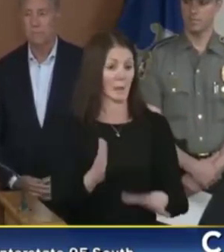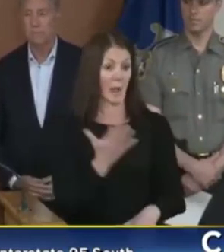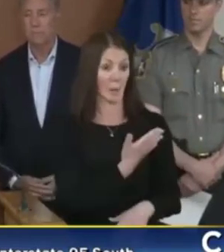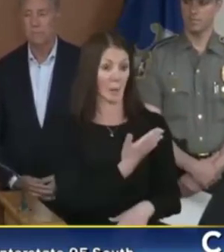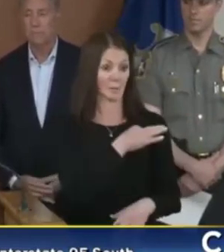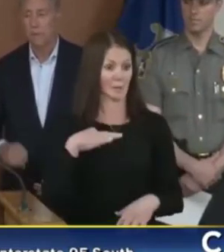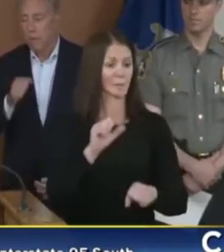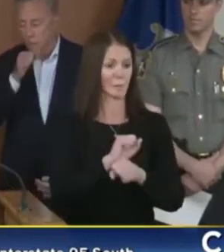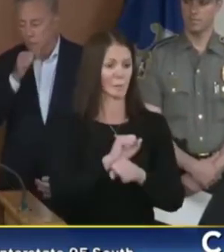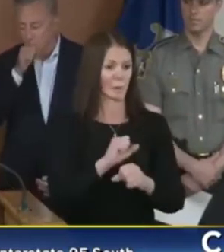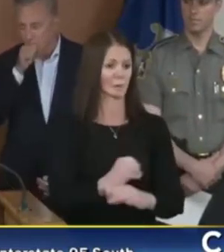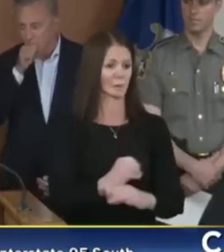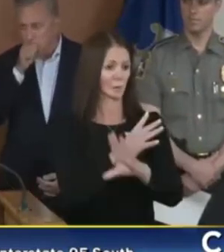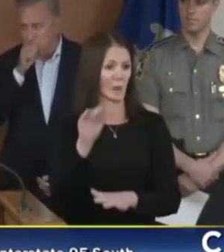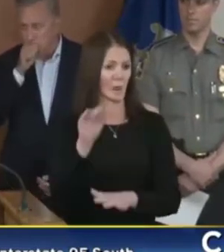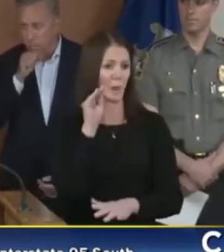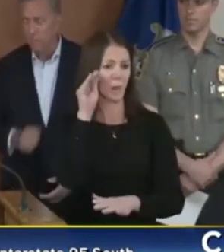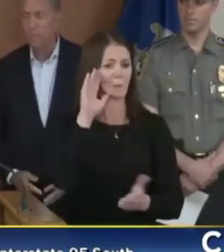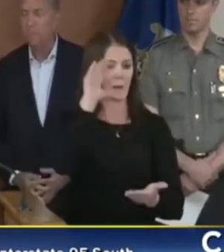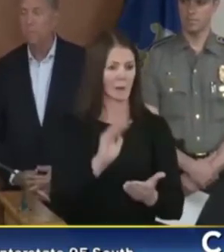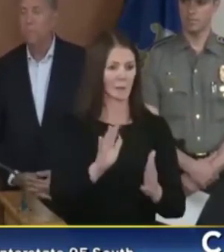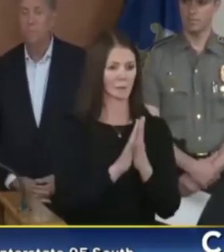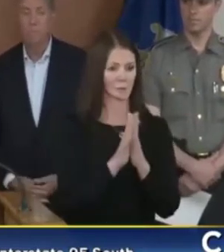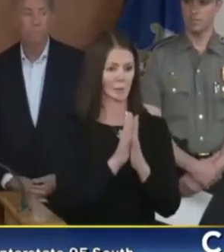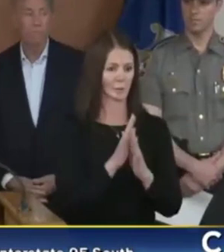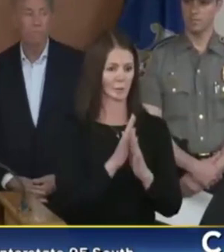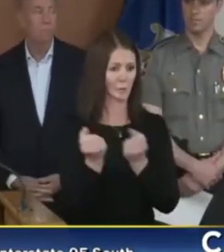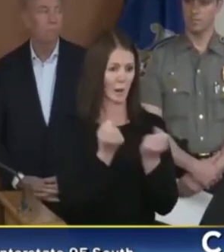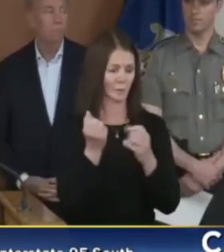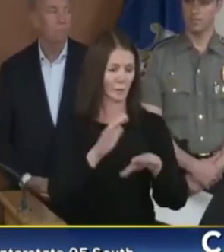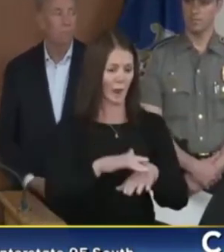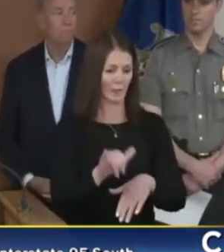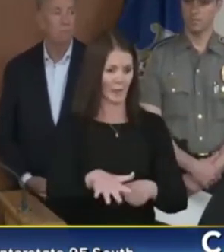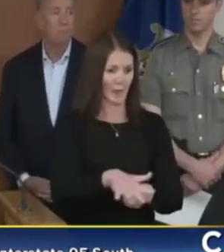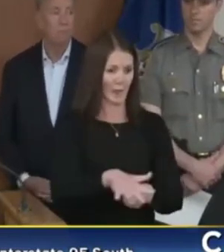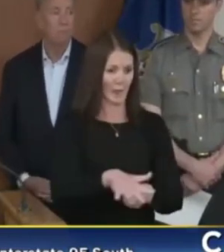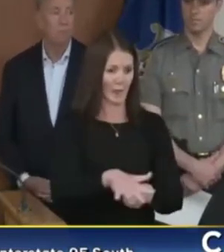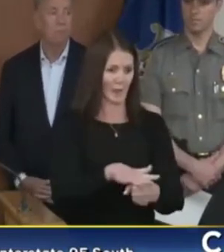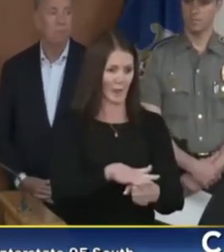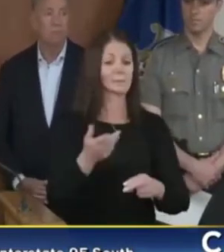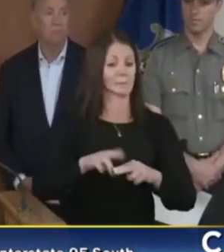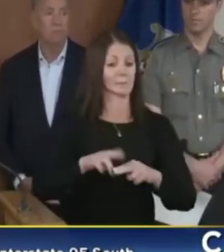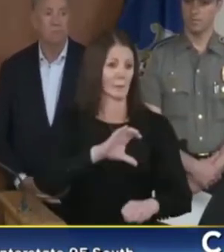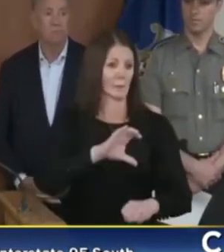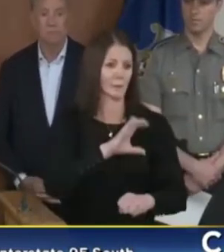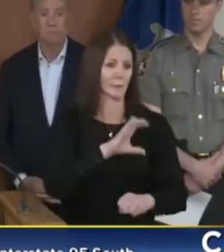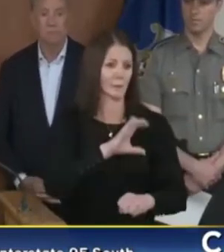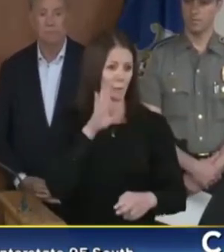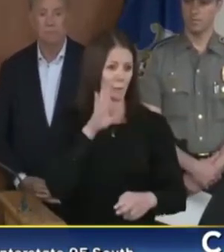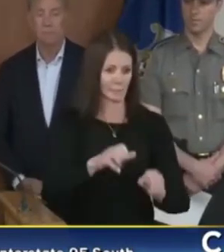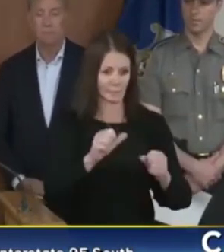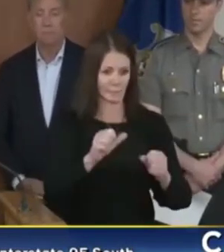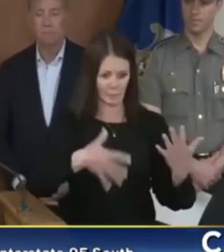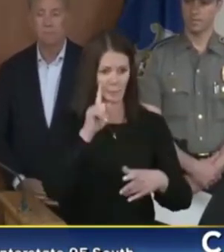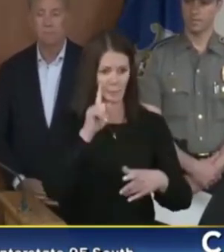that will keep some of the traffic off the road. We have extra officers on around the clock for the next couple of days. Firefighters